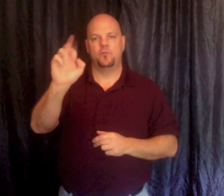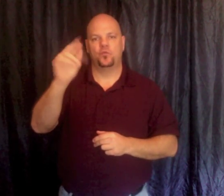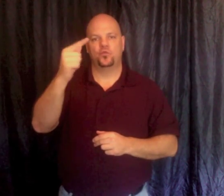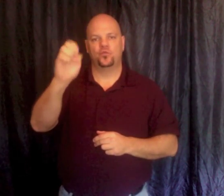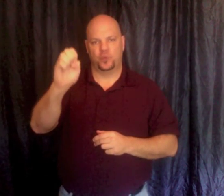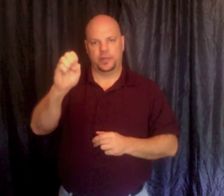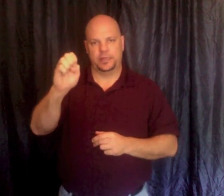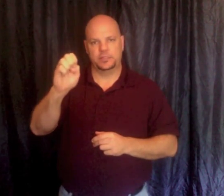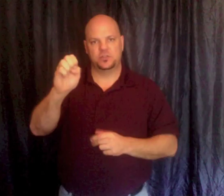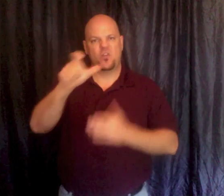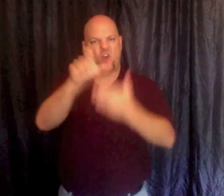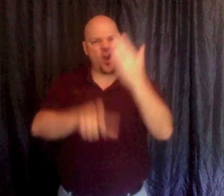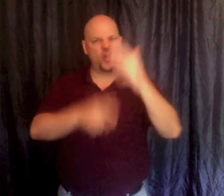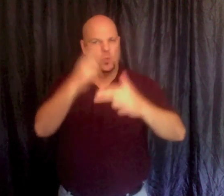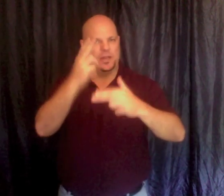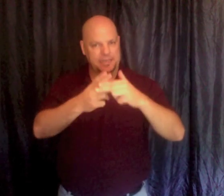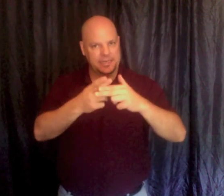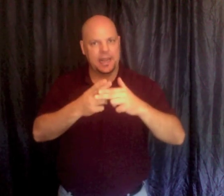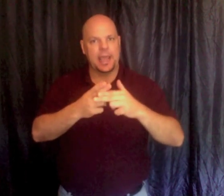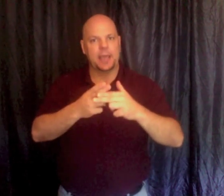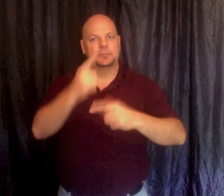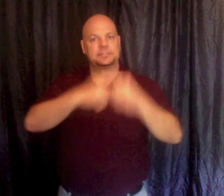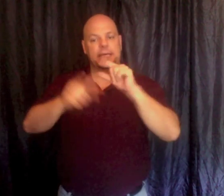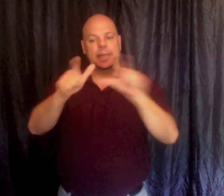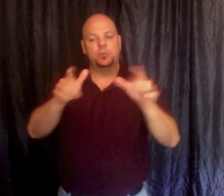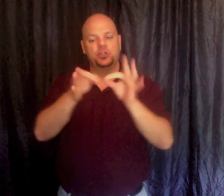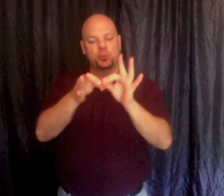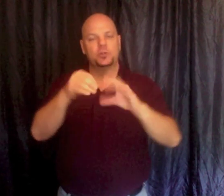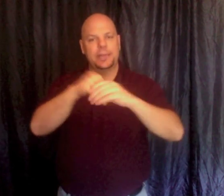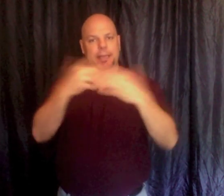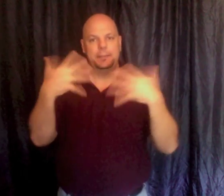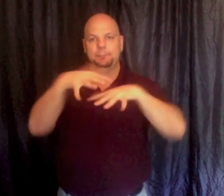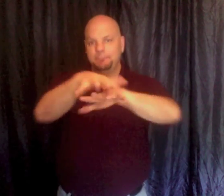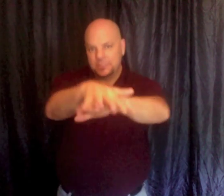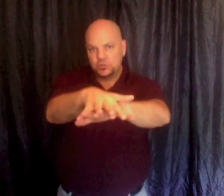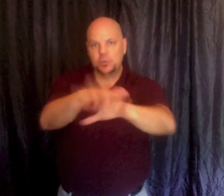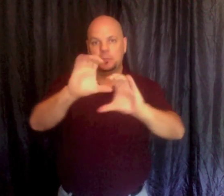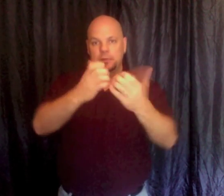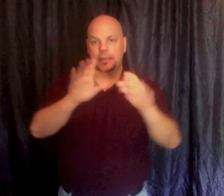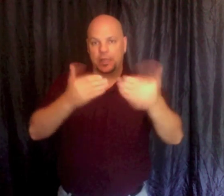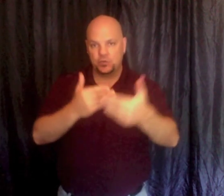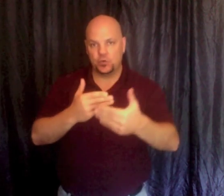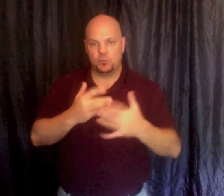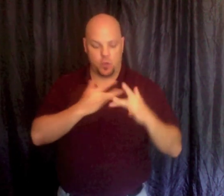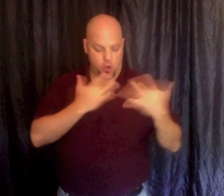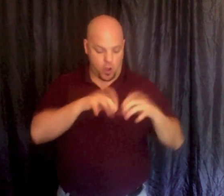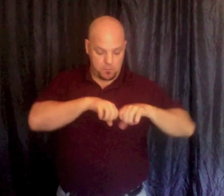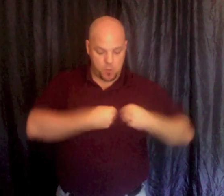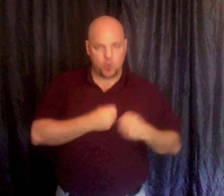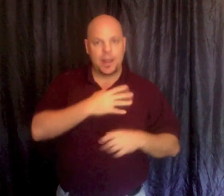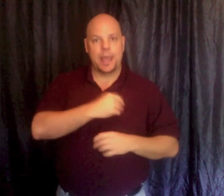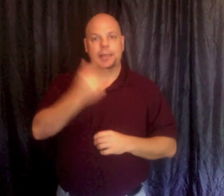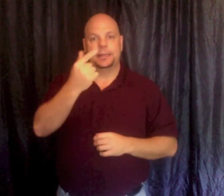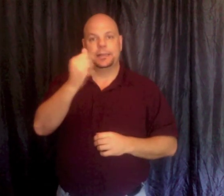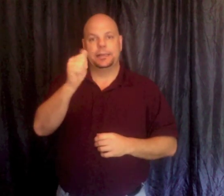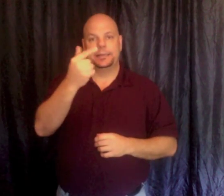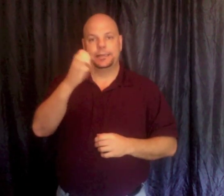Language Interpreters in Mainstream Classrooms: Heartbroken and Gagged." A fantastic article. But basically, her point is